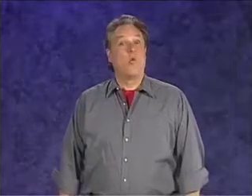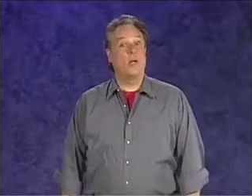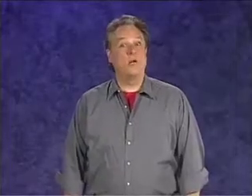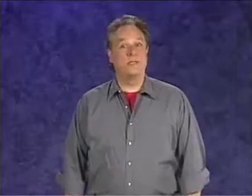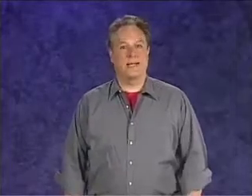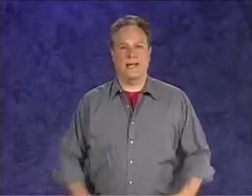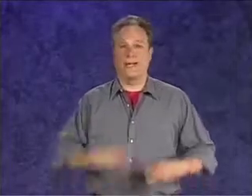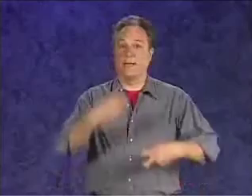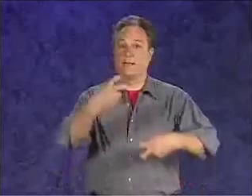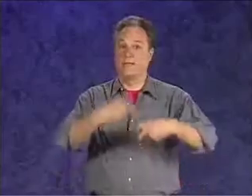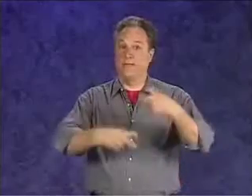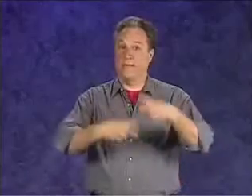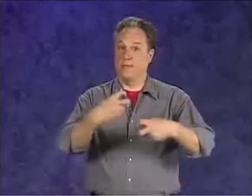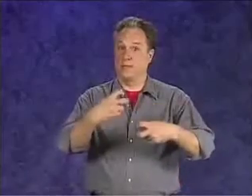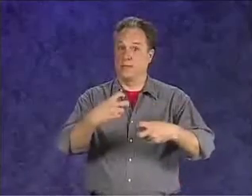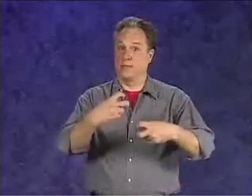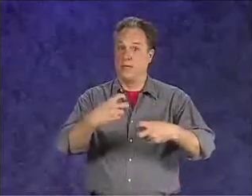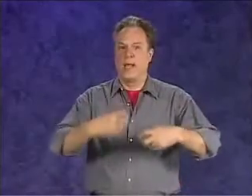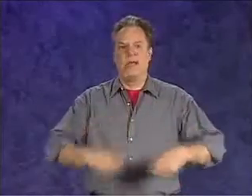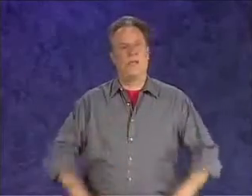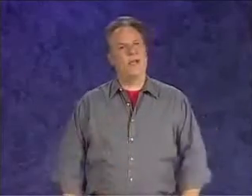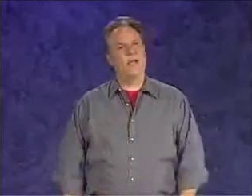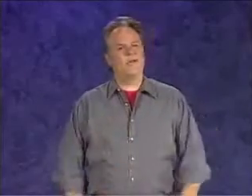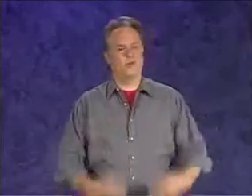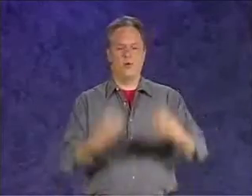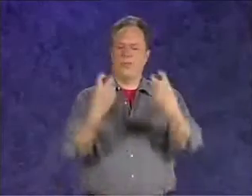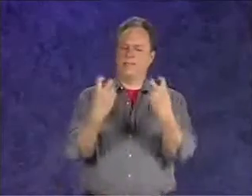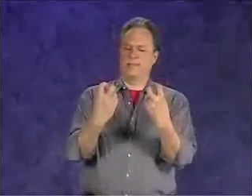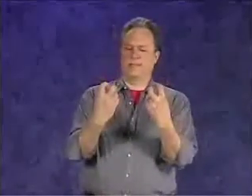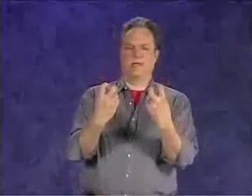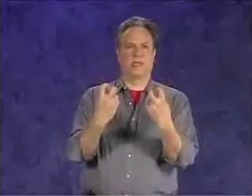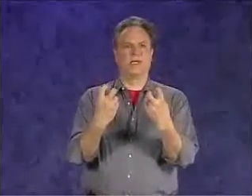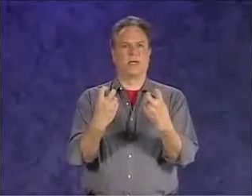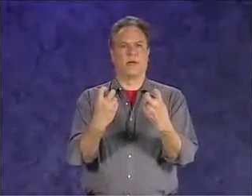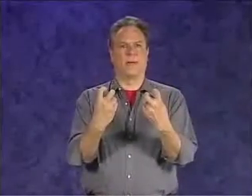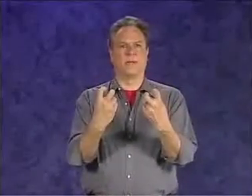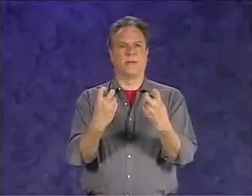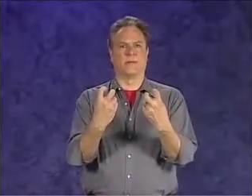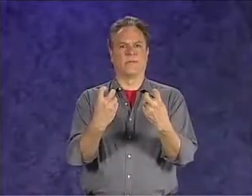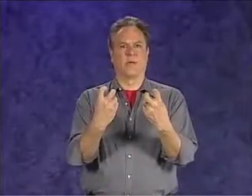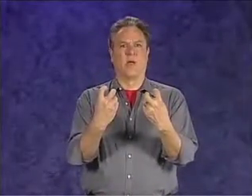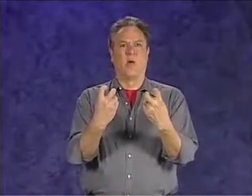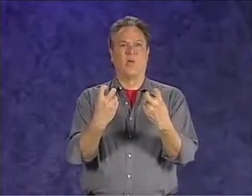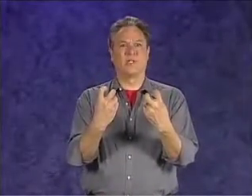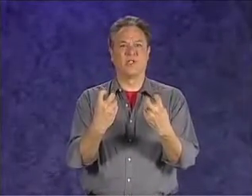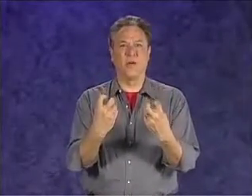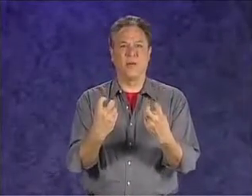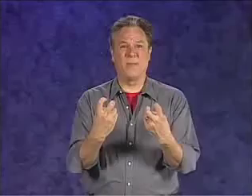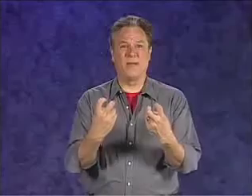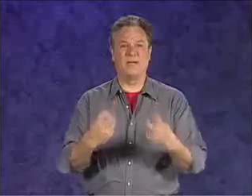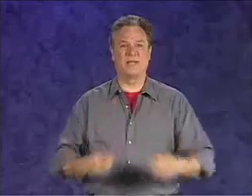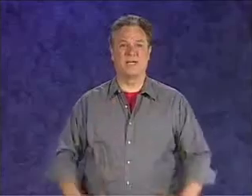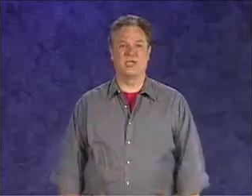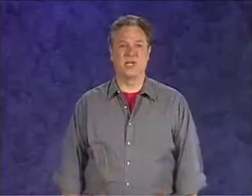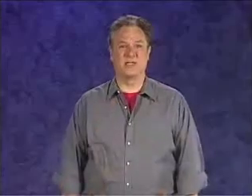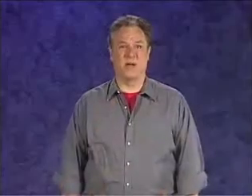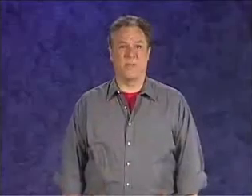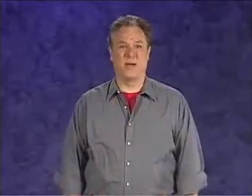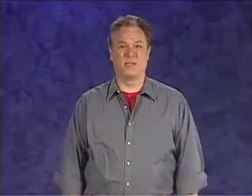When you sign difficult, think of two pieces of a jigsaw puzzle. With so many pieces in a jigsaw puzzle,